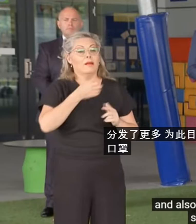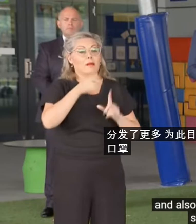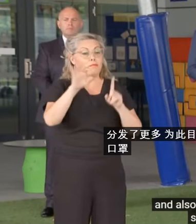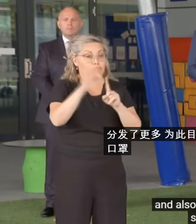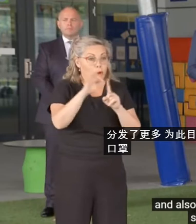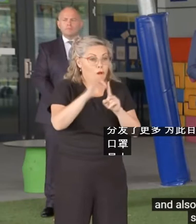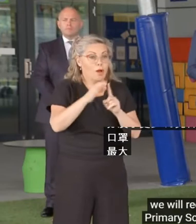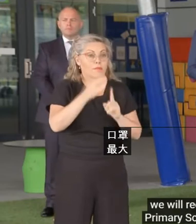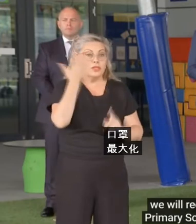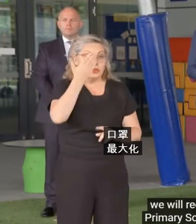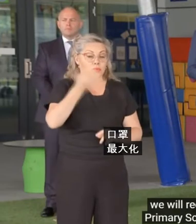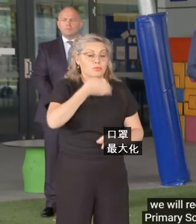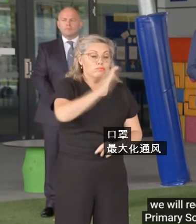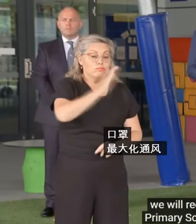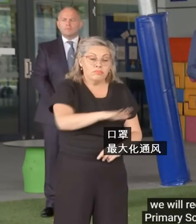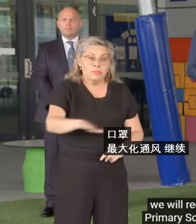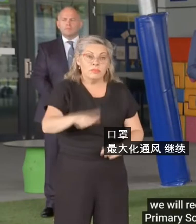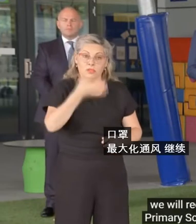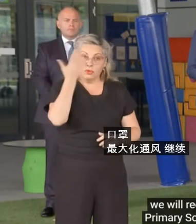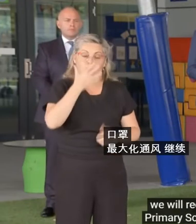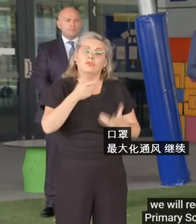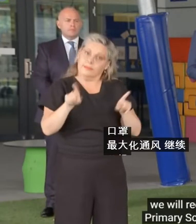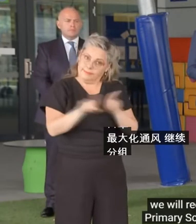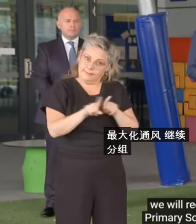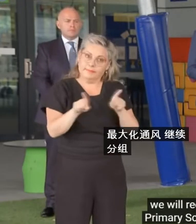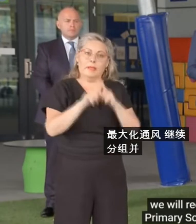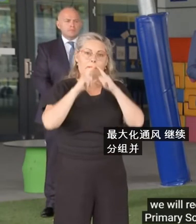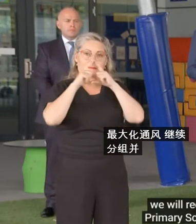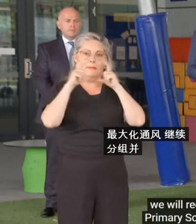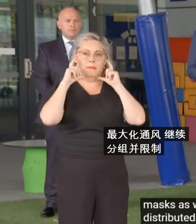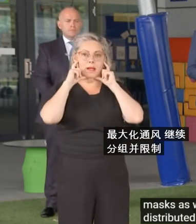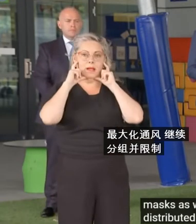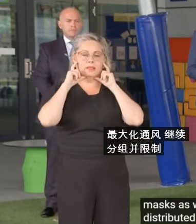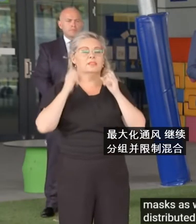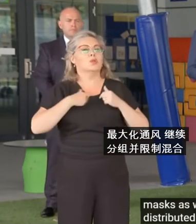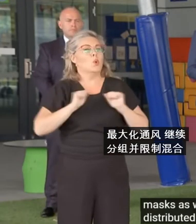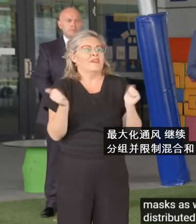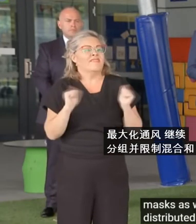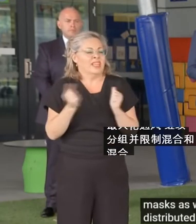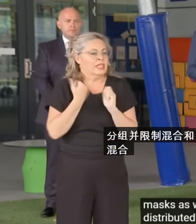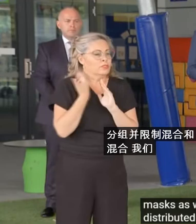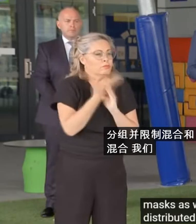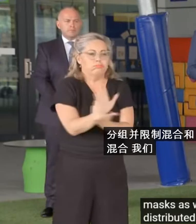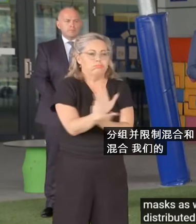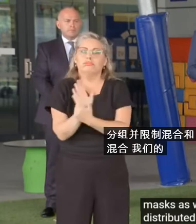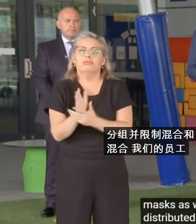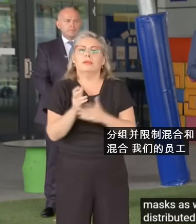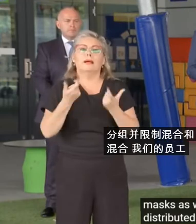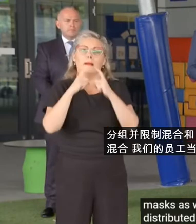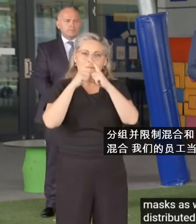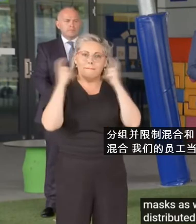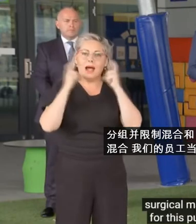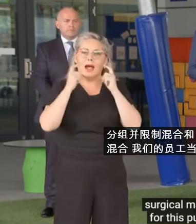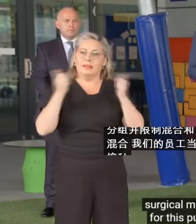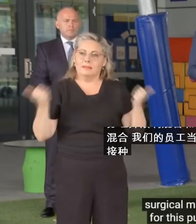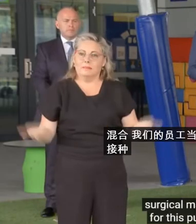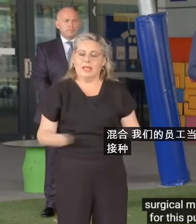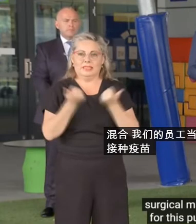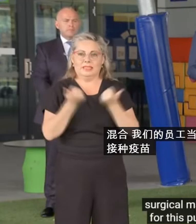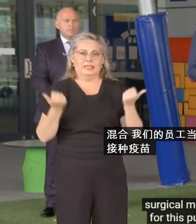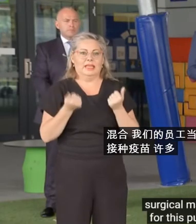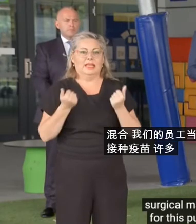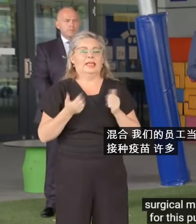this purpose. Maximising ventilation continues, cohorting and limiting that mixing and mingling. Our staff of course